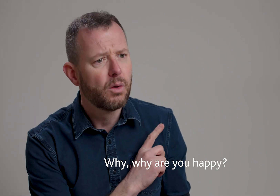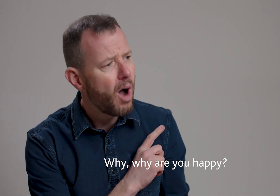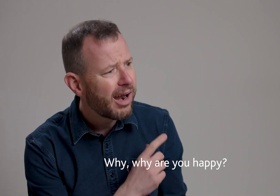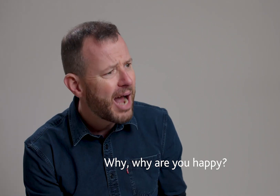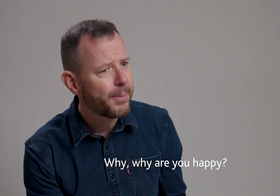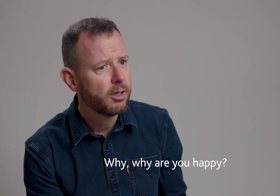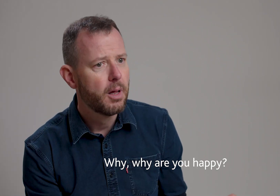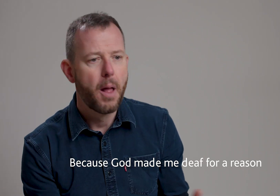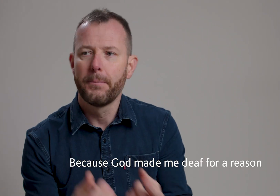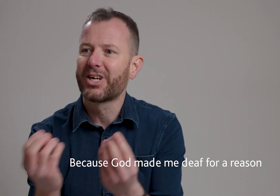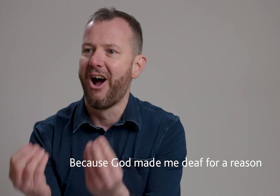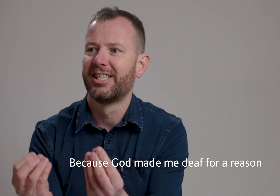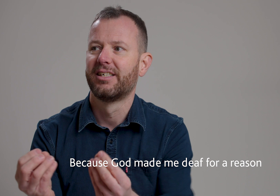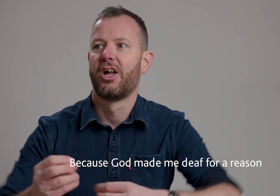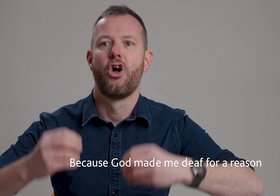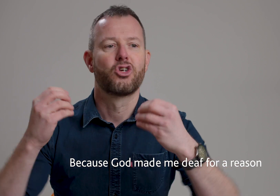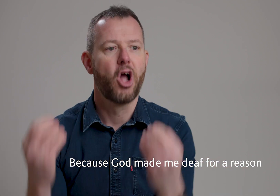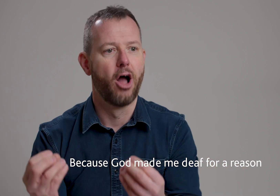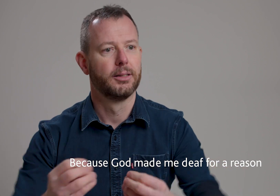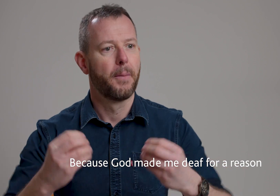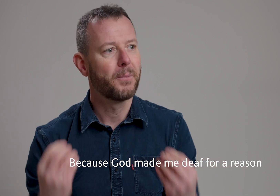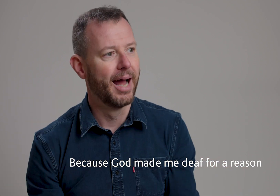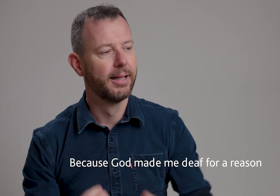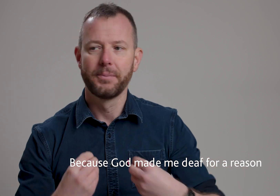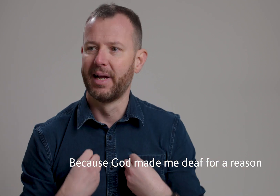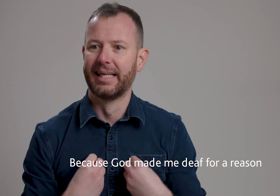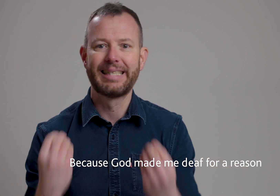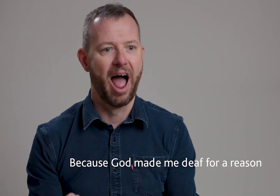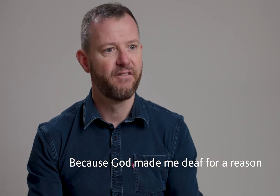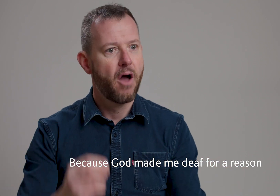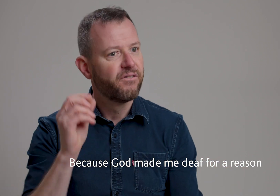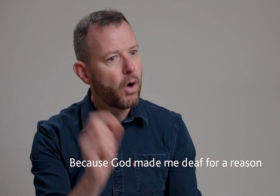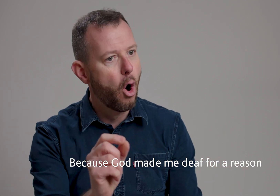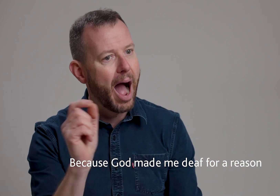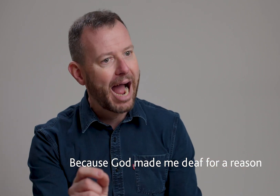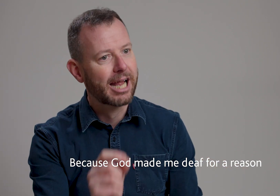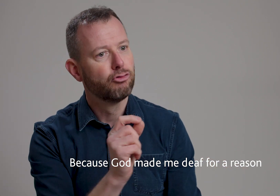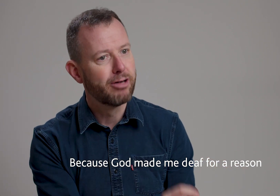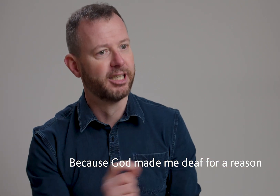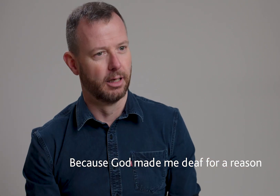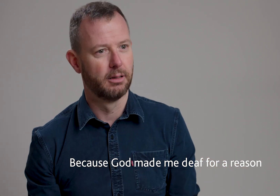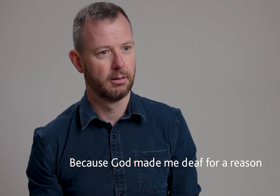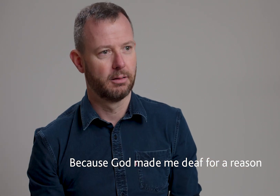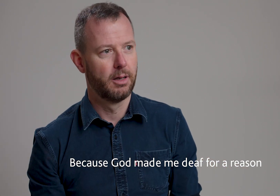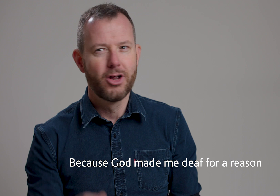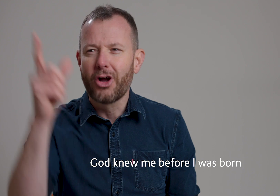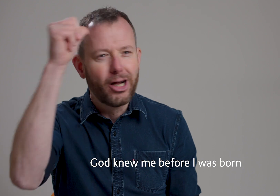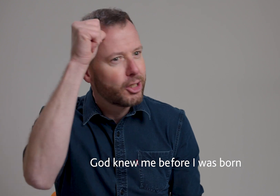Why happy? Because God knew me deaf for a reason. God knew